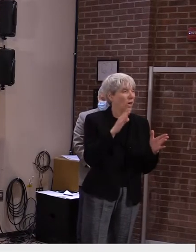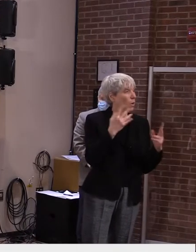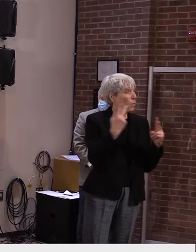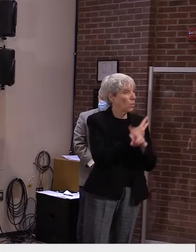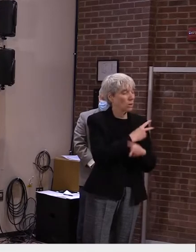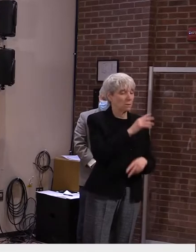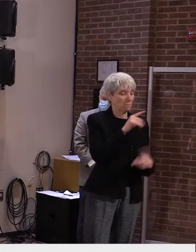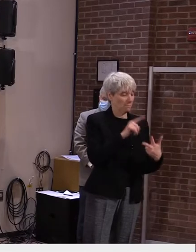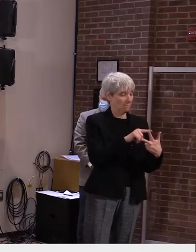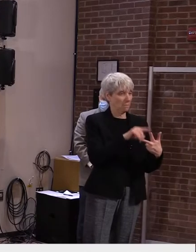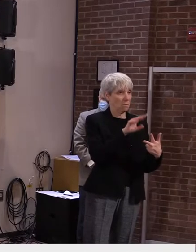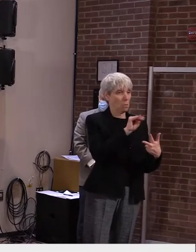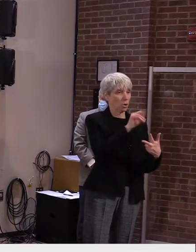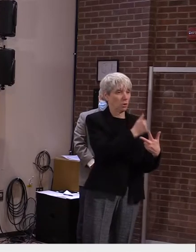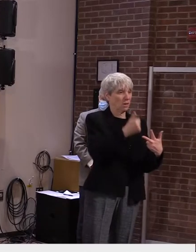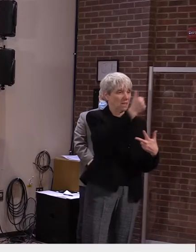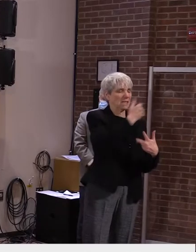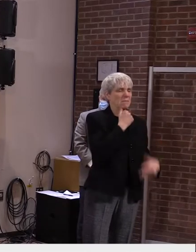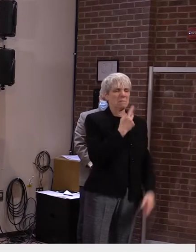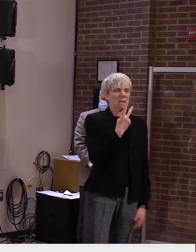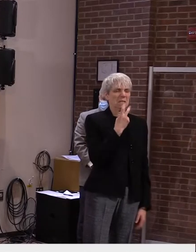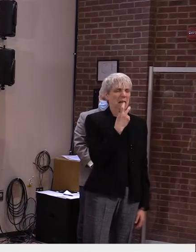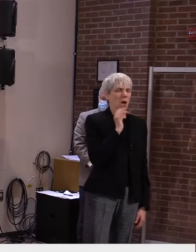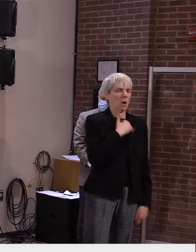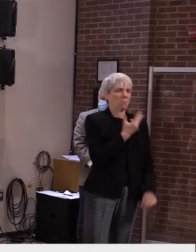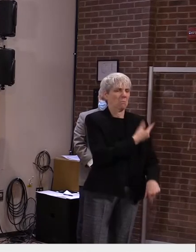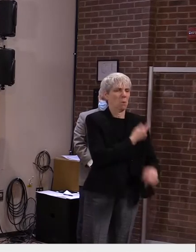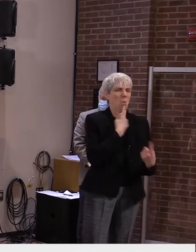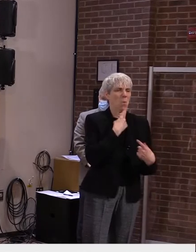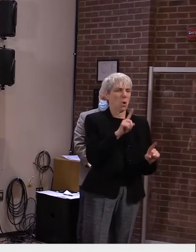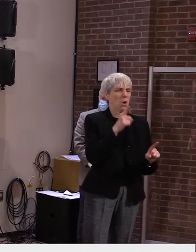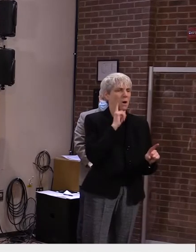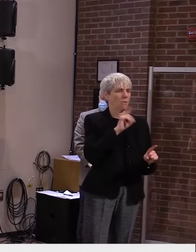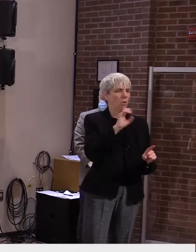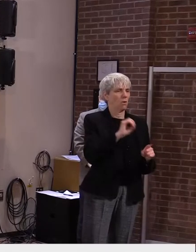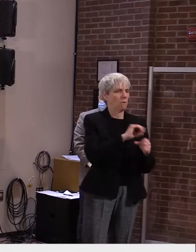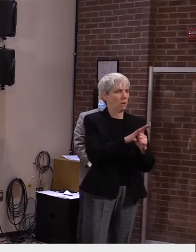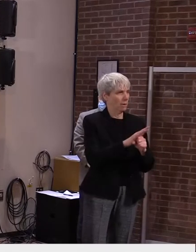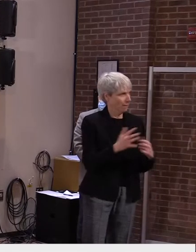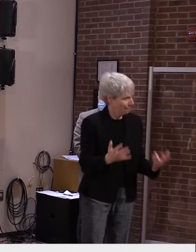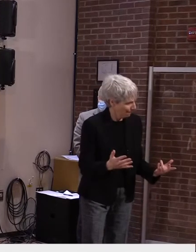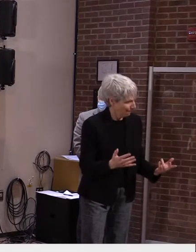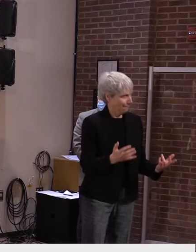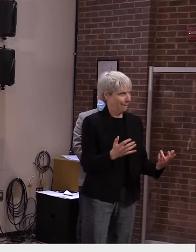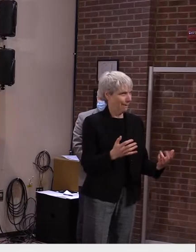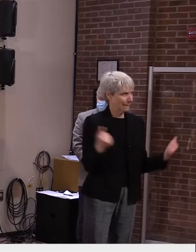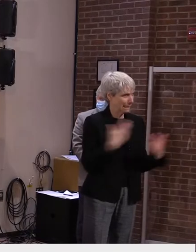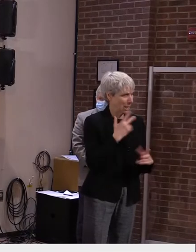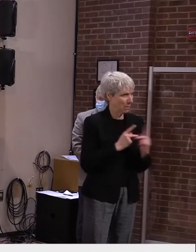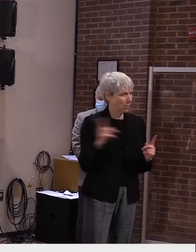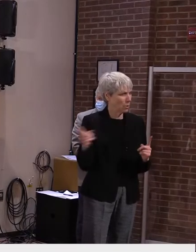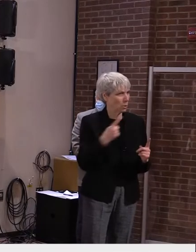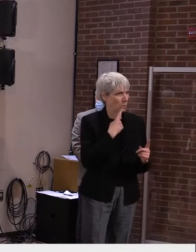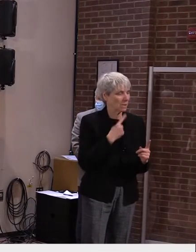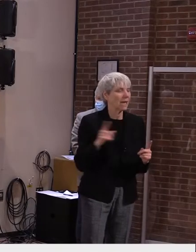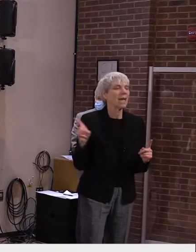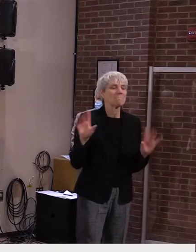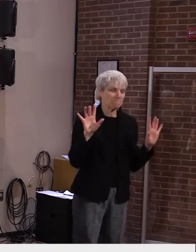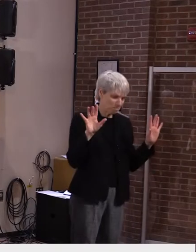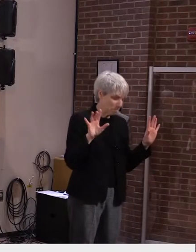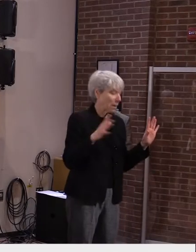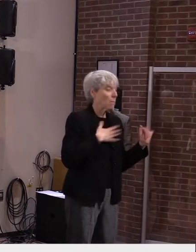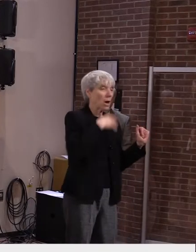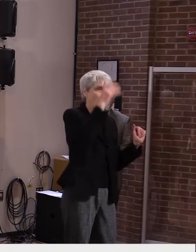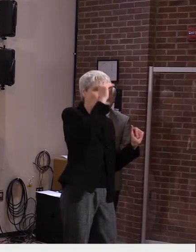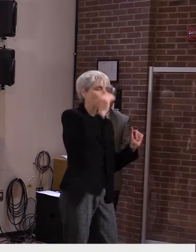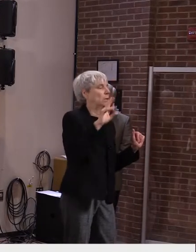does not think that these vaccines will be effective against the variant. What do you have to say to that? I'm going to be very balanced in what I